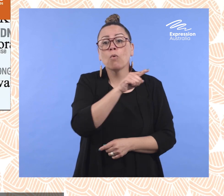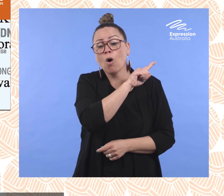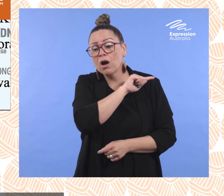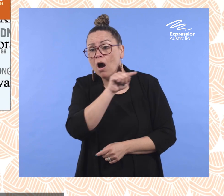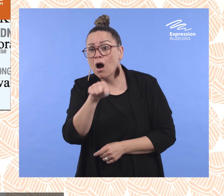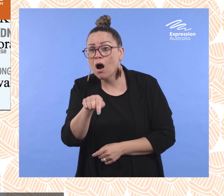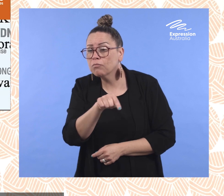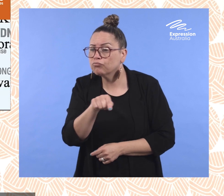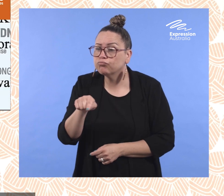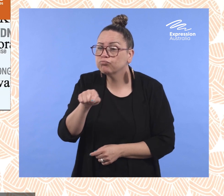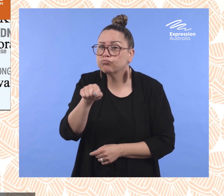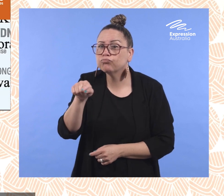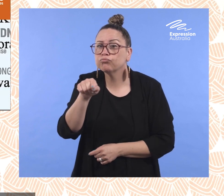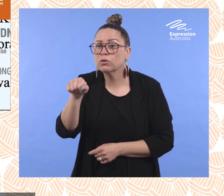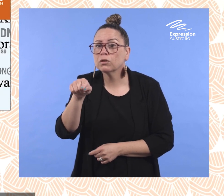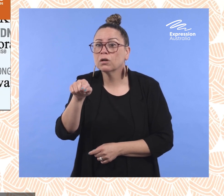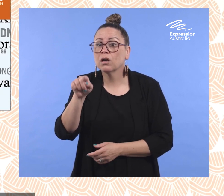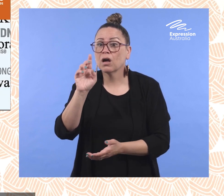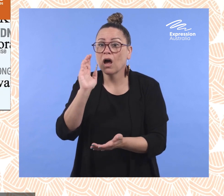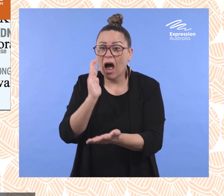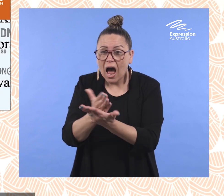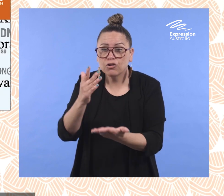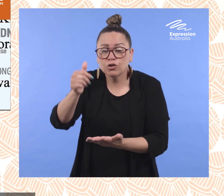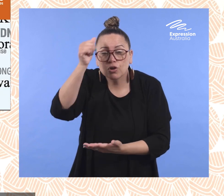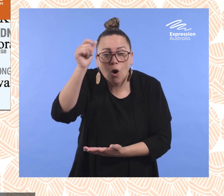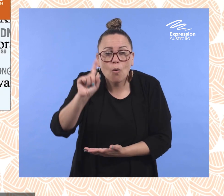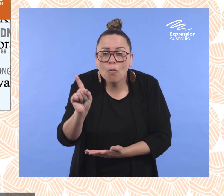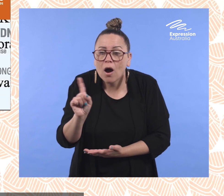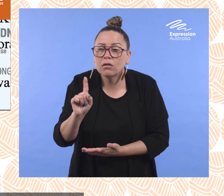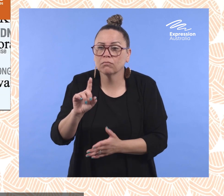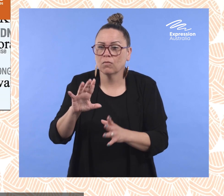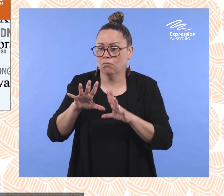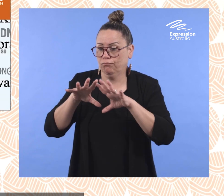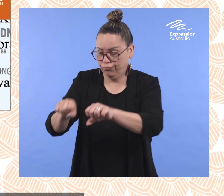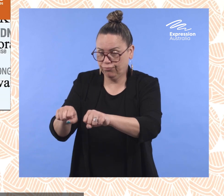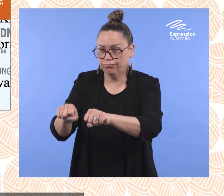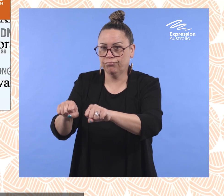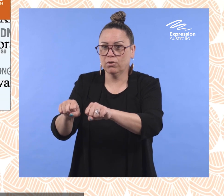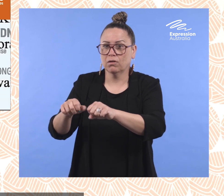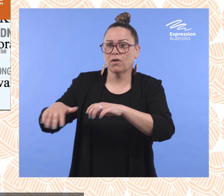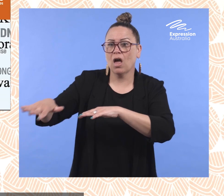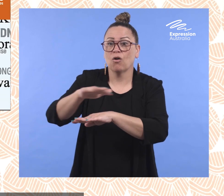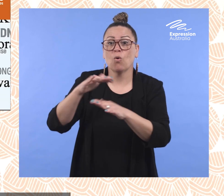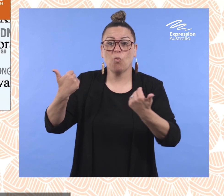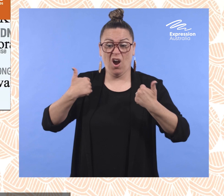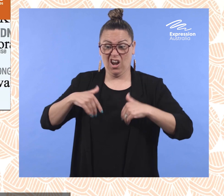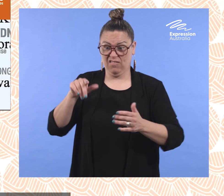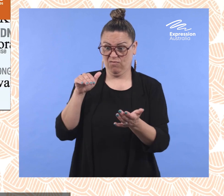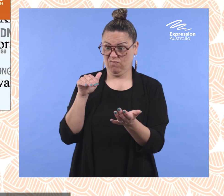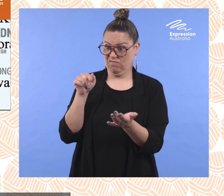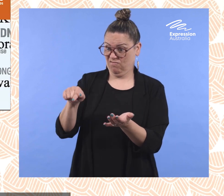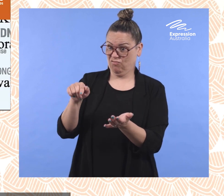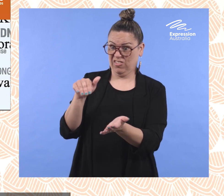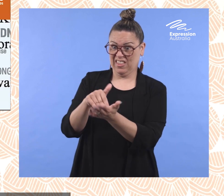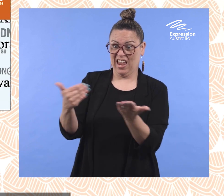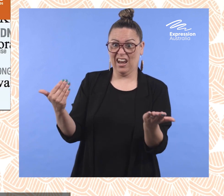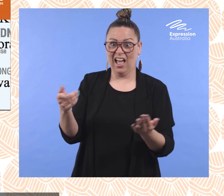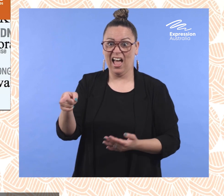the Illawarra Escarpment and actually invaded the area where I live now. And